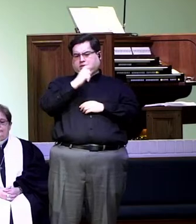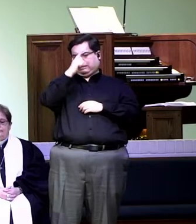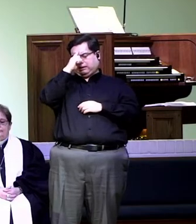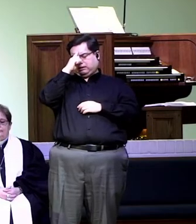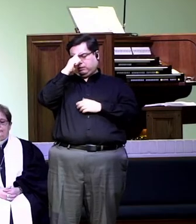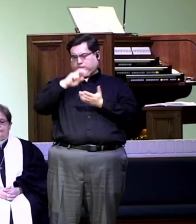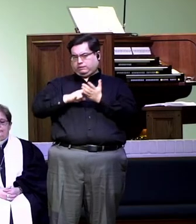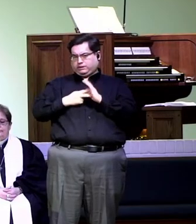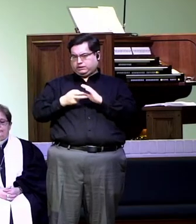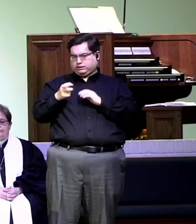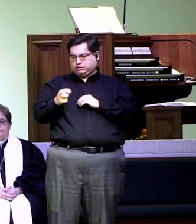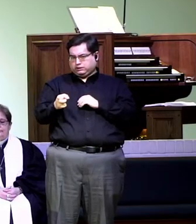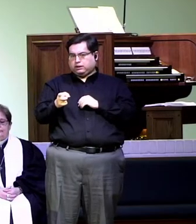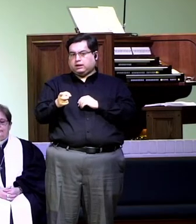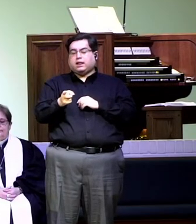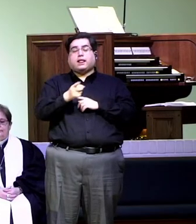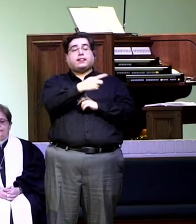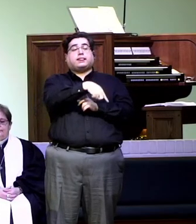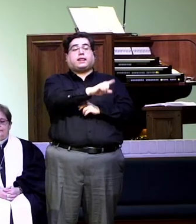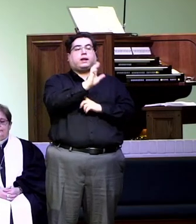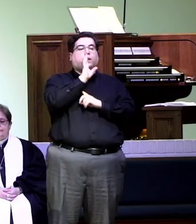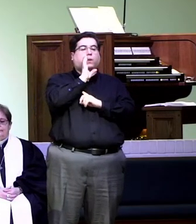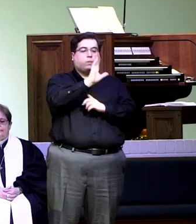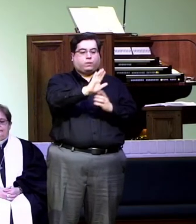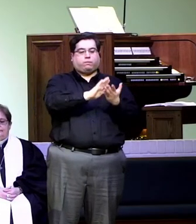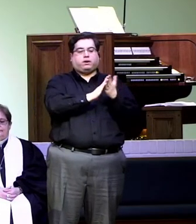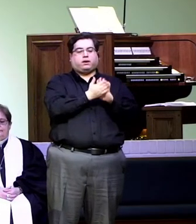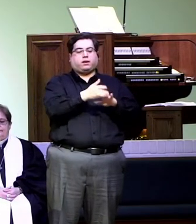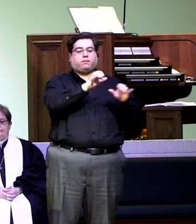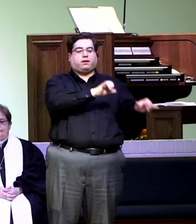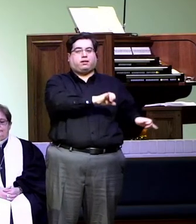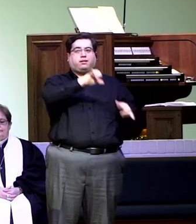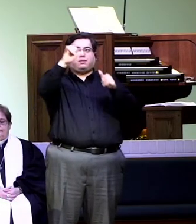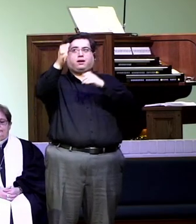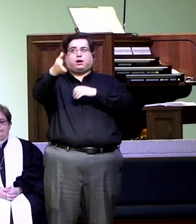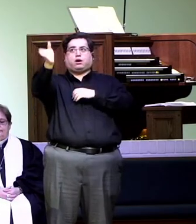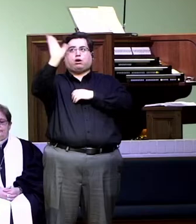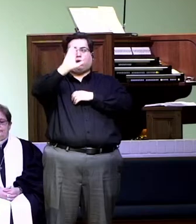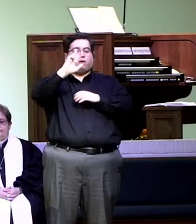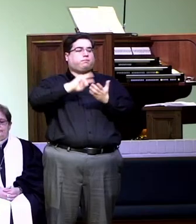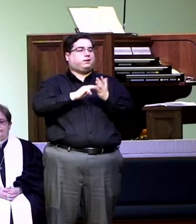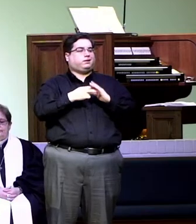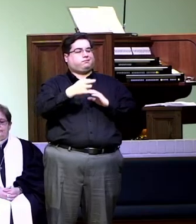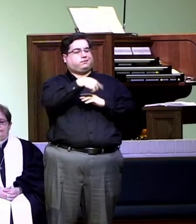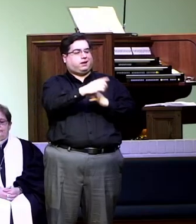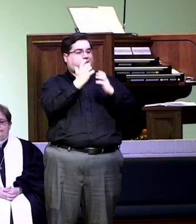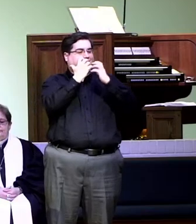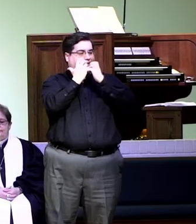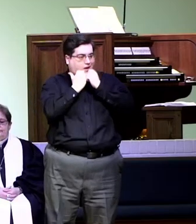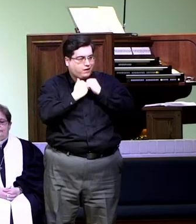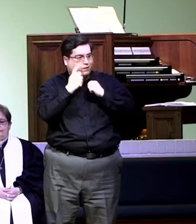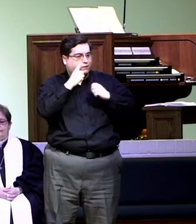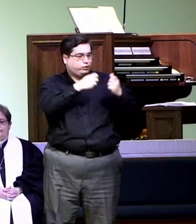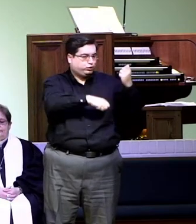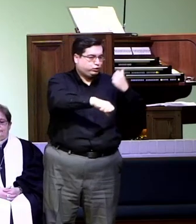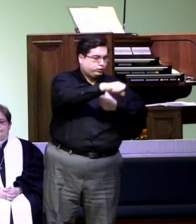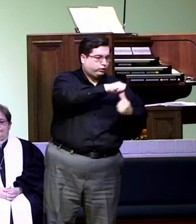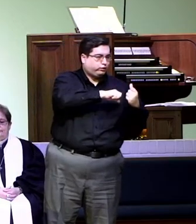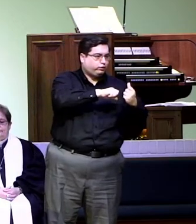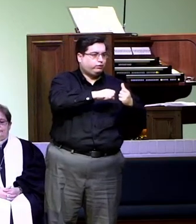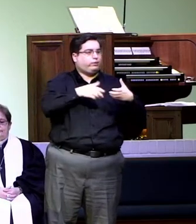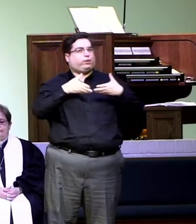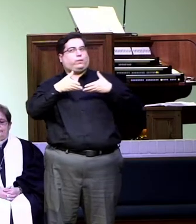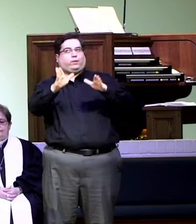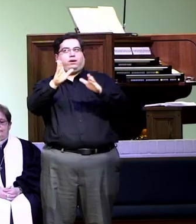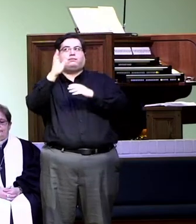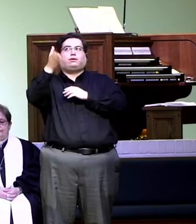that they will be like God in the way that they care for each other, in the way that God cares for